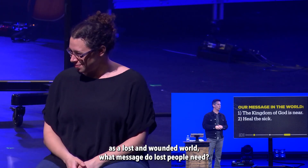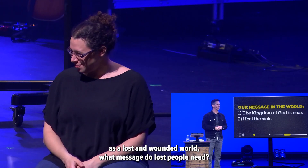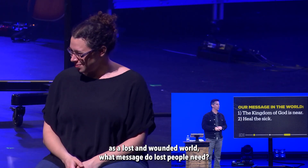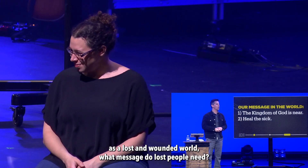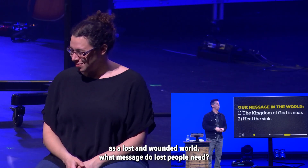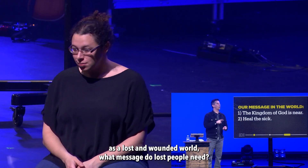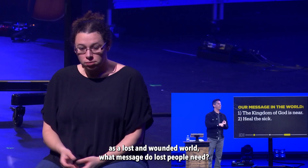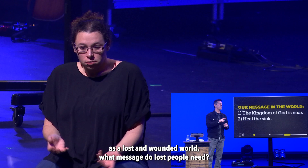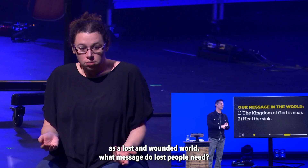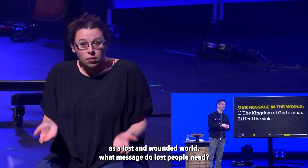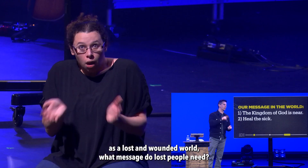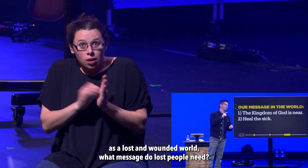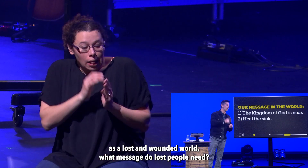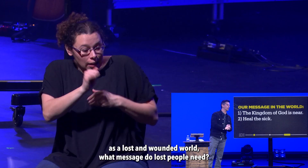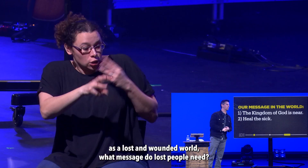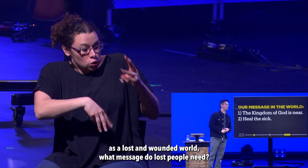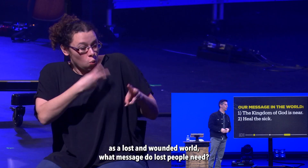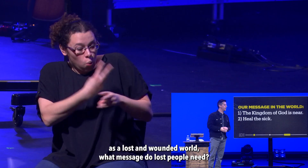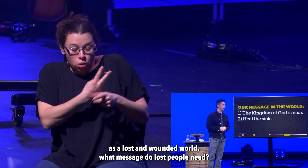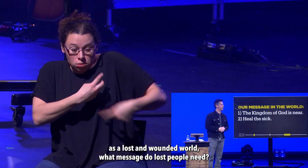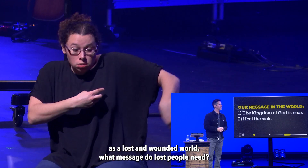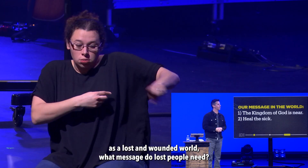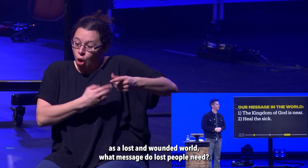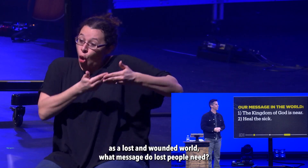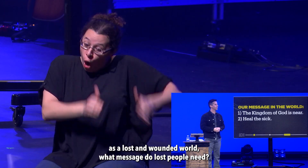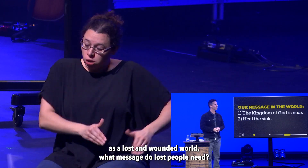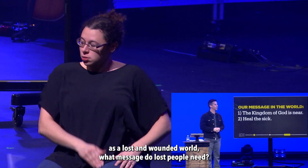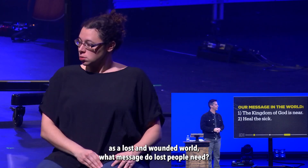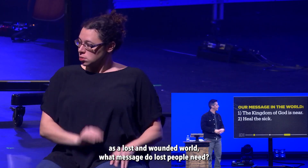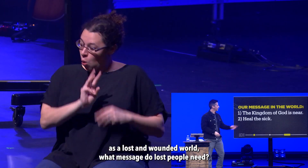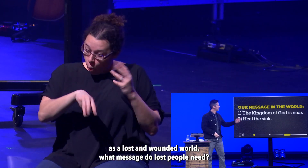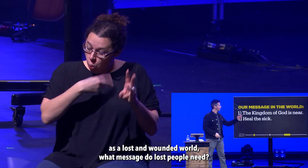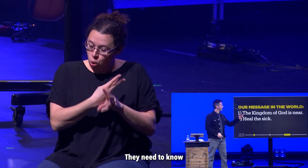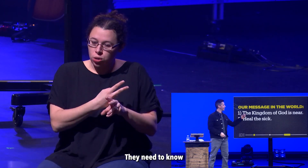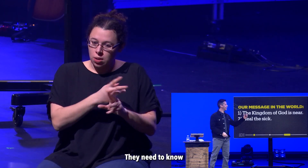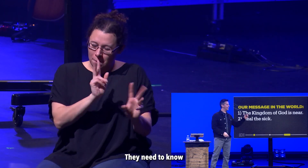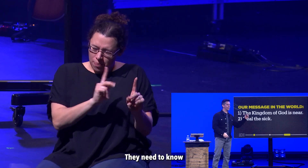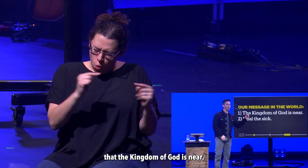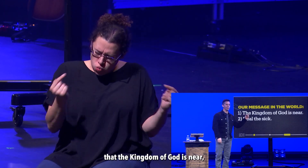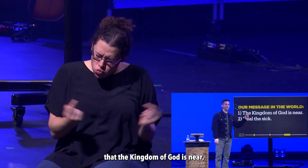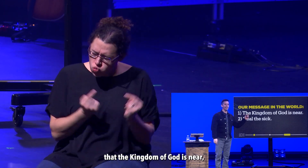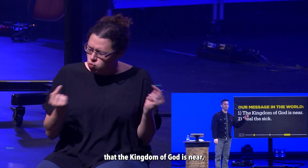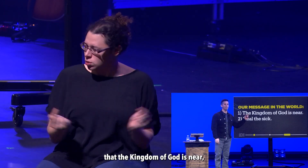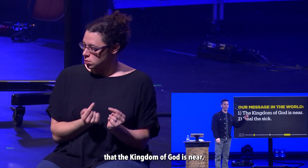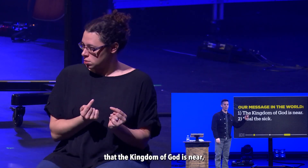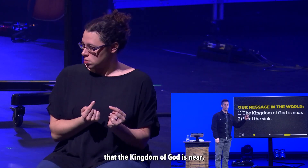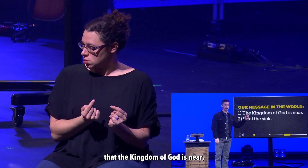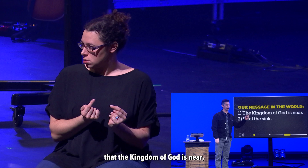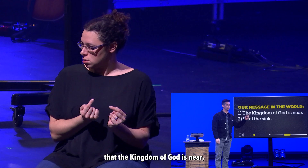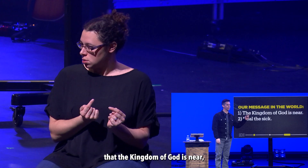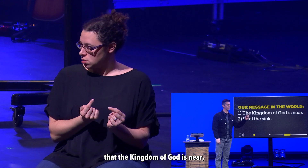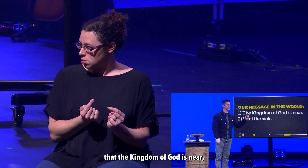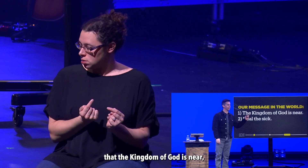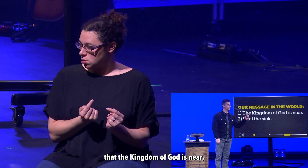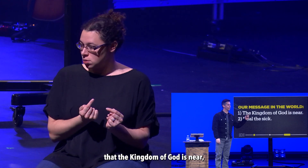wounded world, what message do lost people need? They need to know that the kingdom of God is